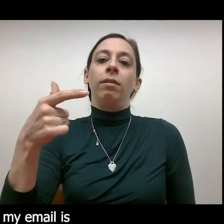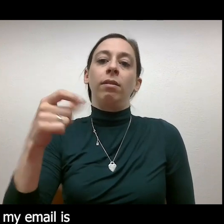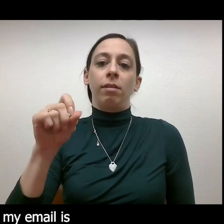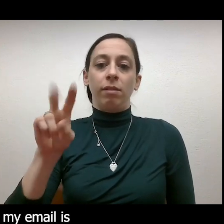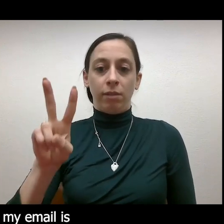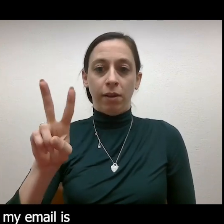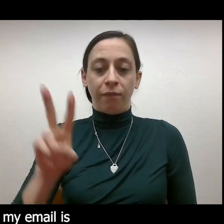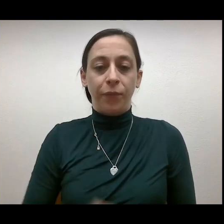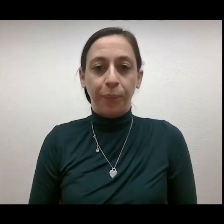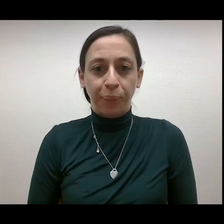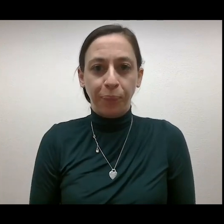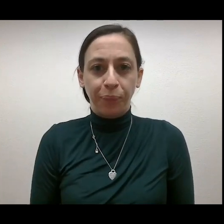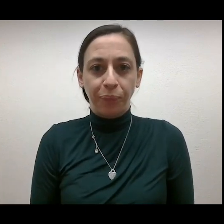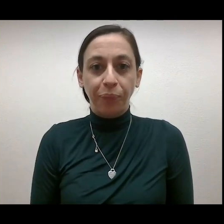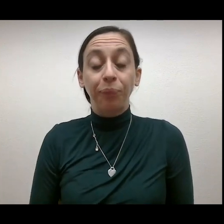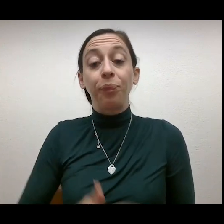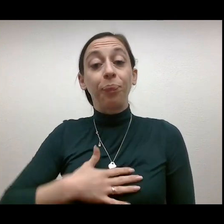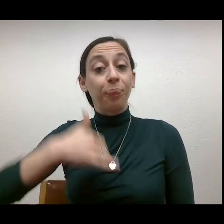gov.texas,